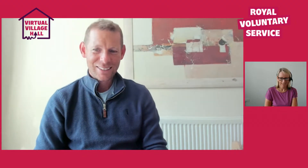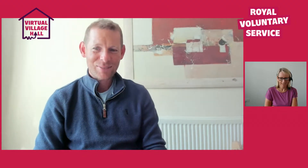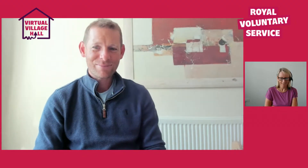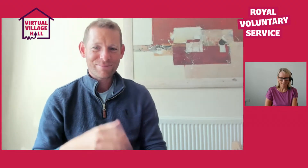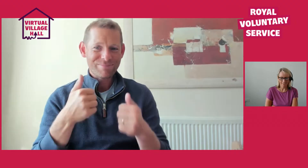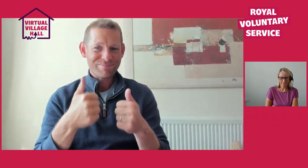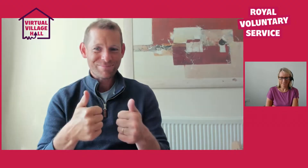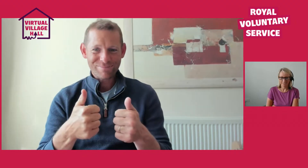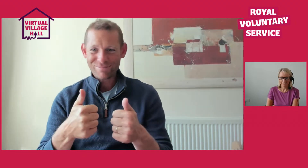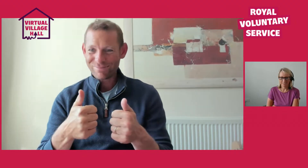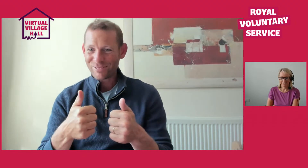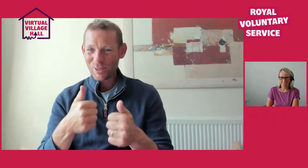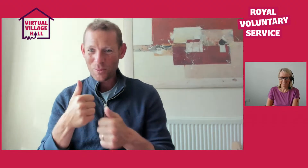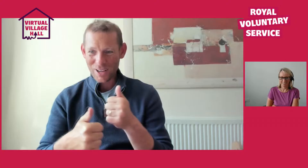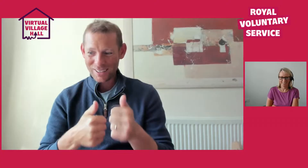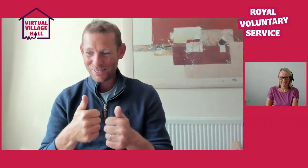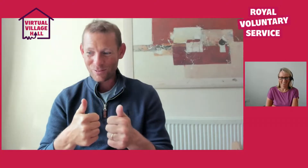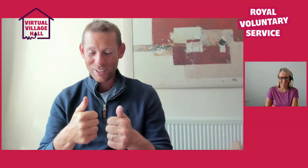Any guesses?